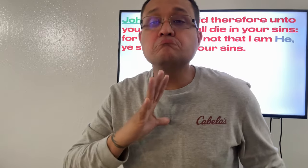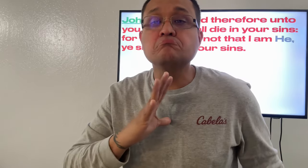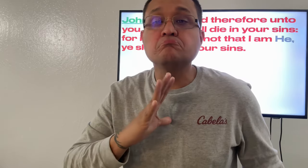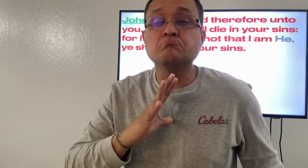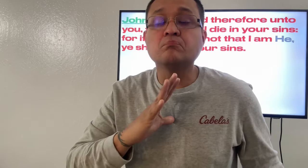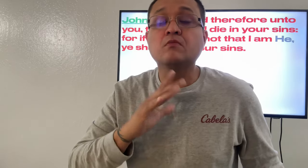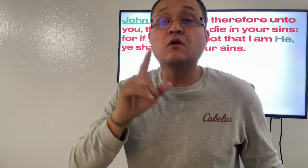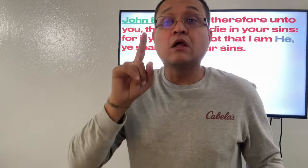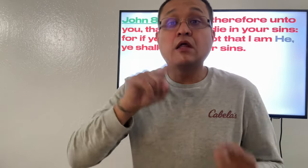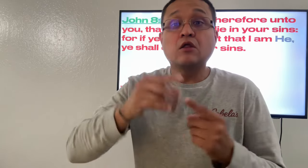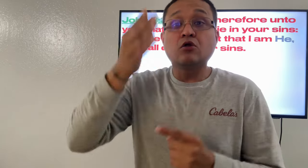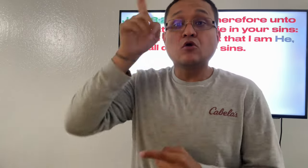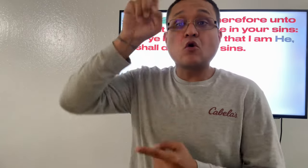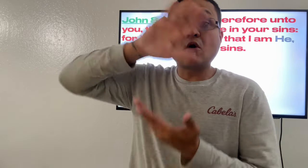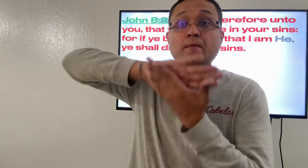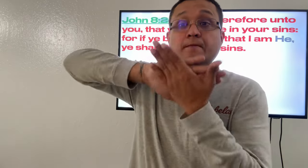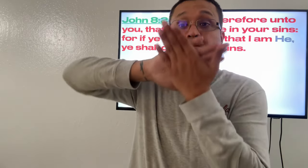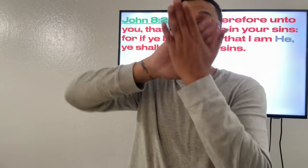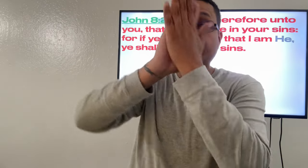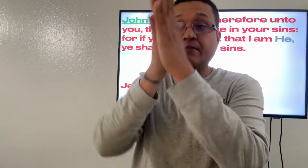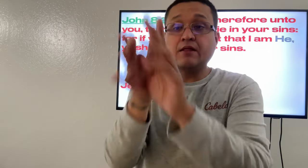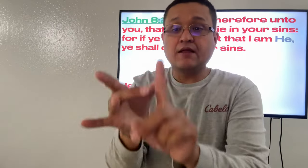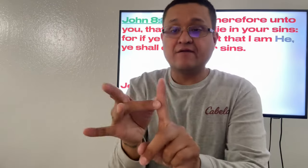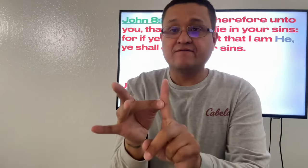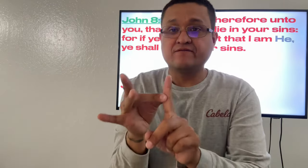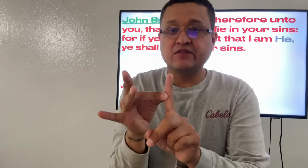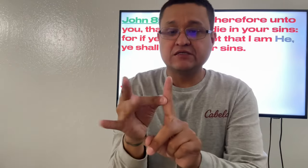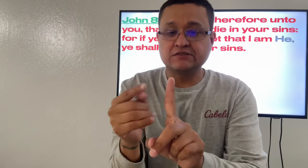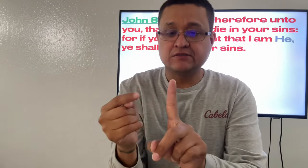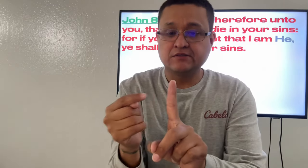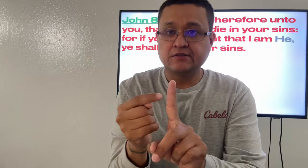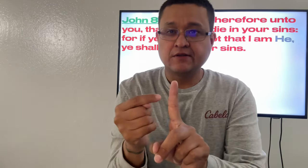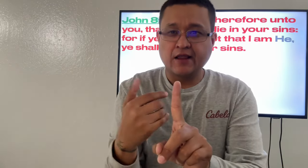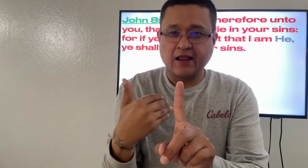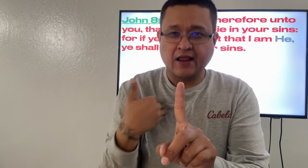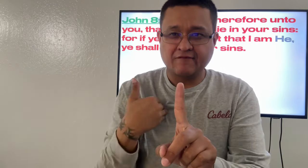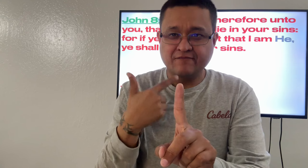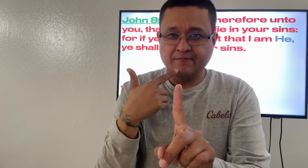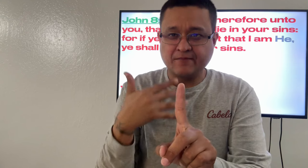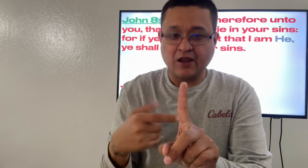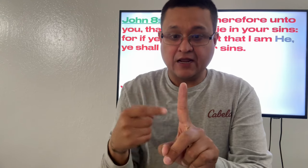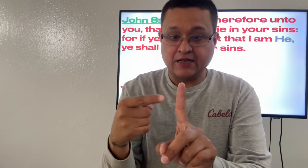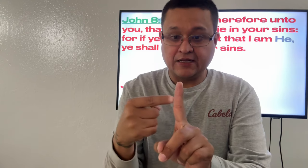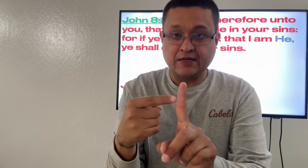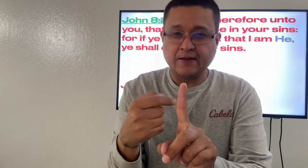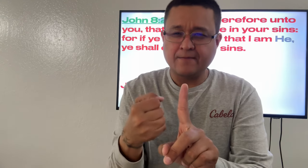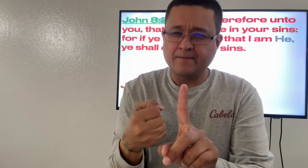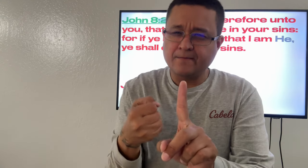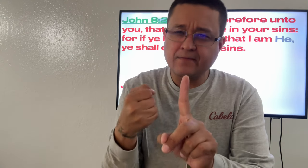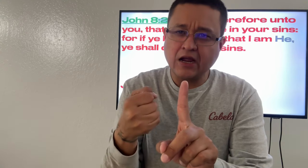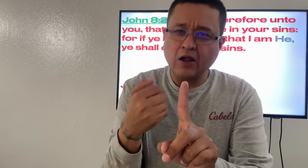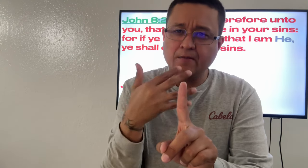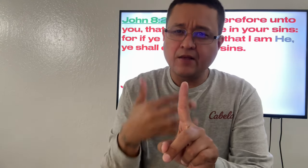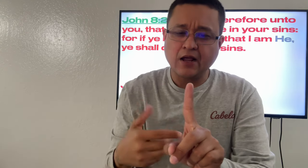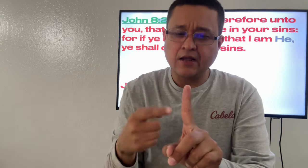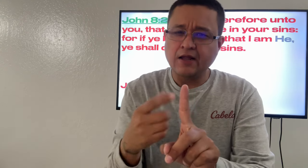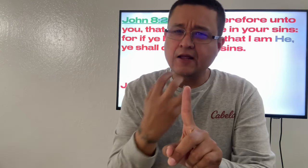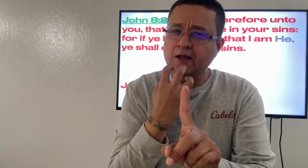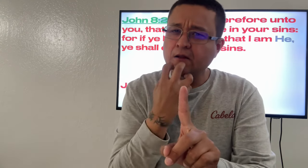different because he died on the cross for us and became that perfect sin. He knew that animal sacrifice was not enough.